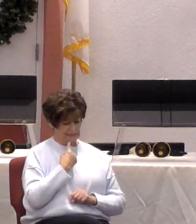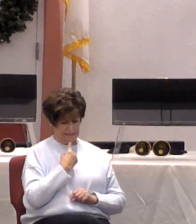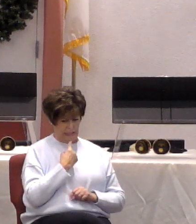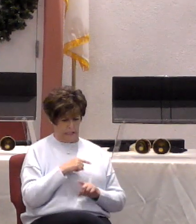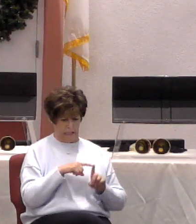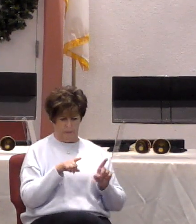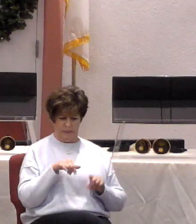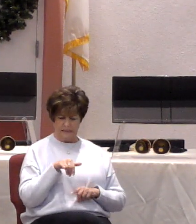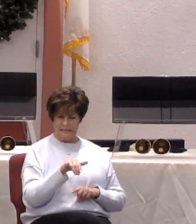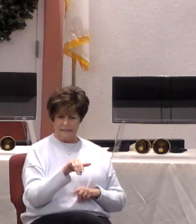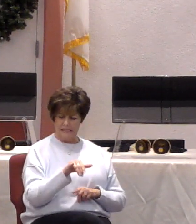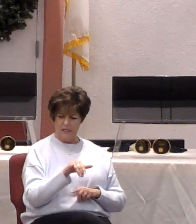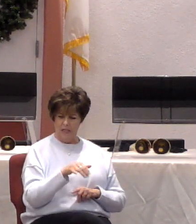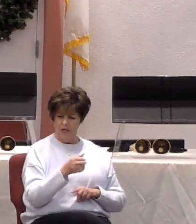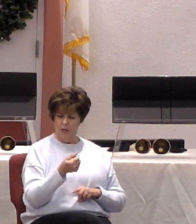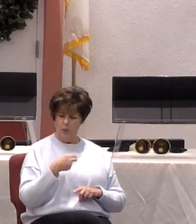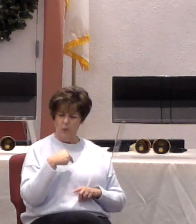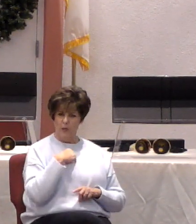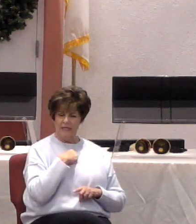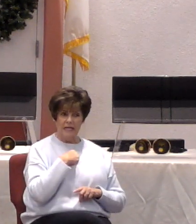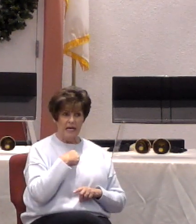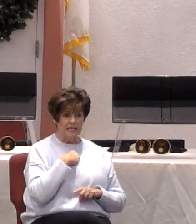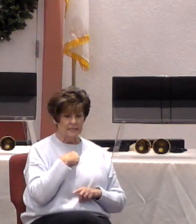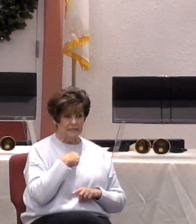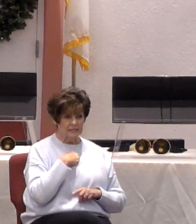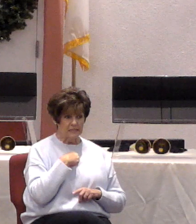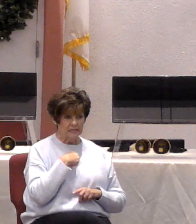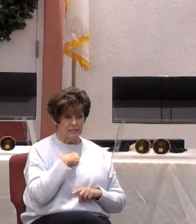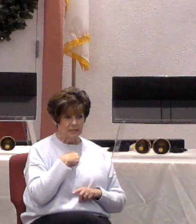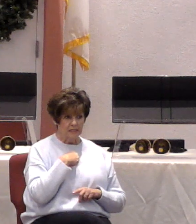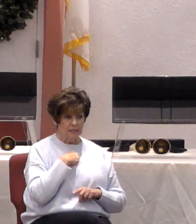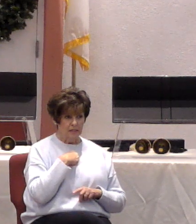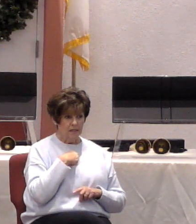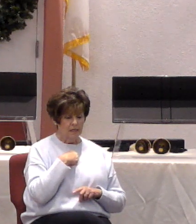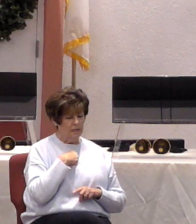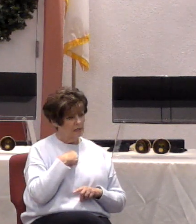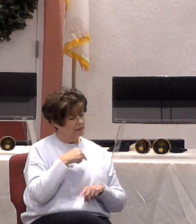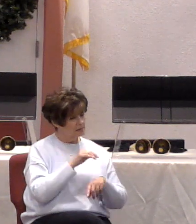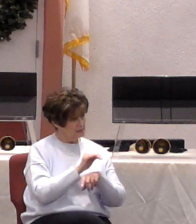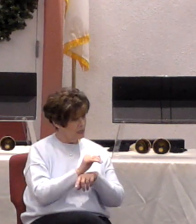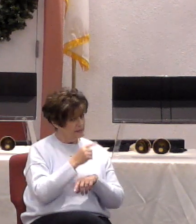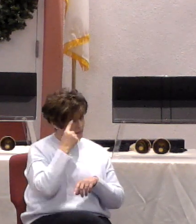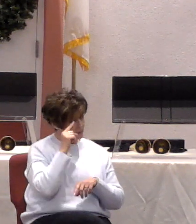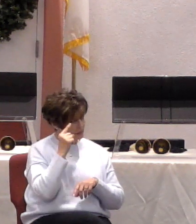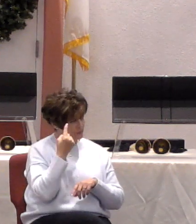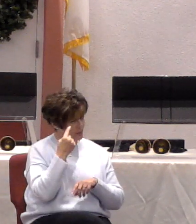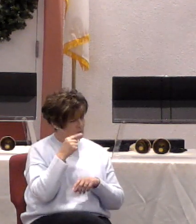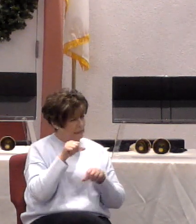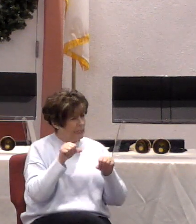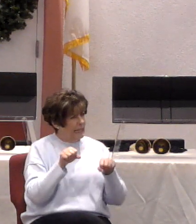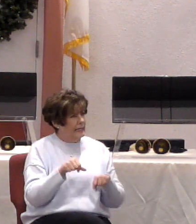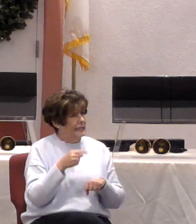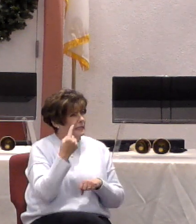I want us to think tonight in light of can you hear now? You see, humanity has a wonderful